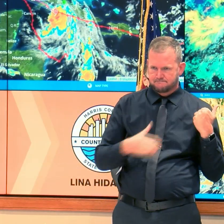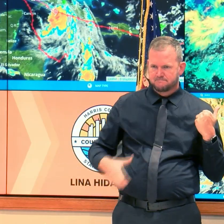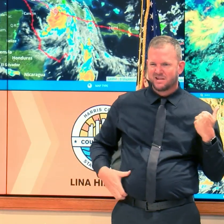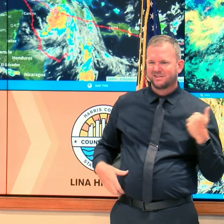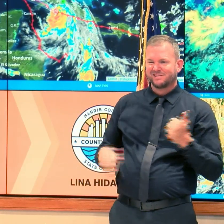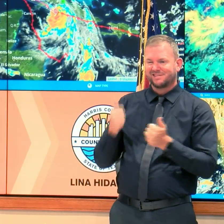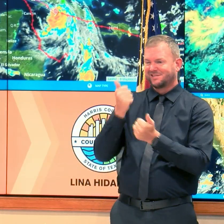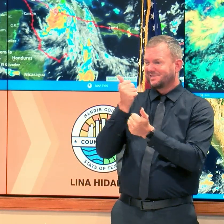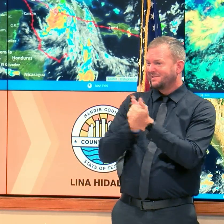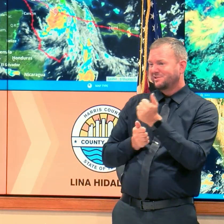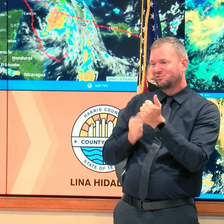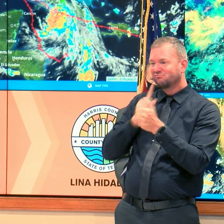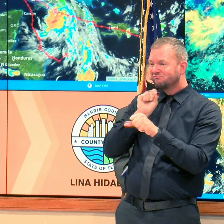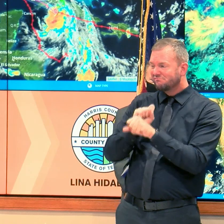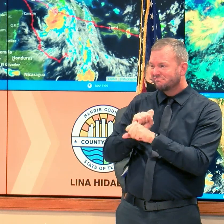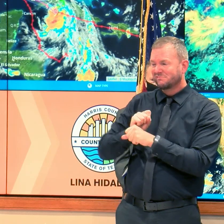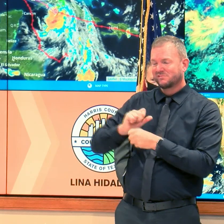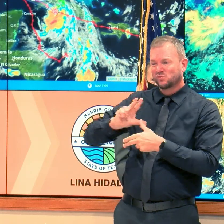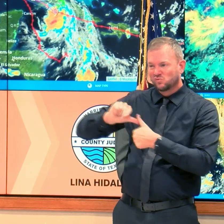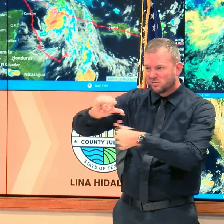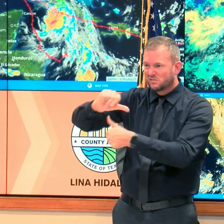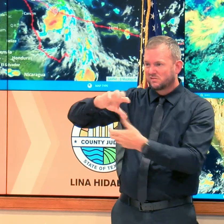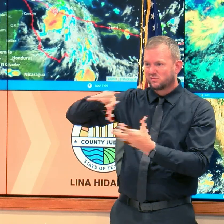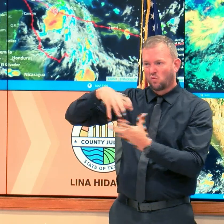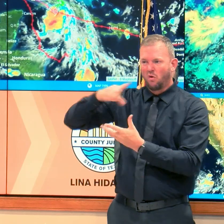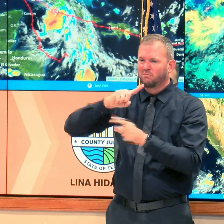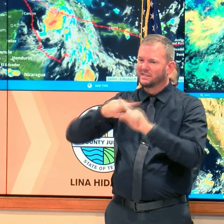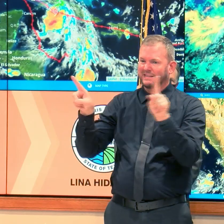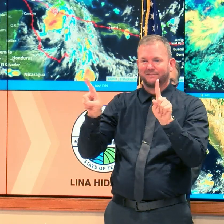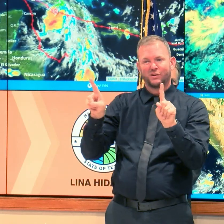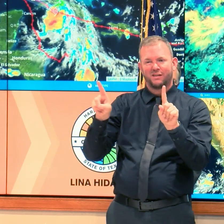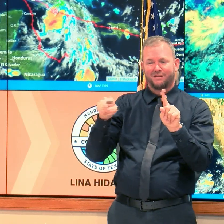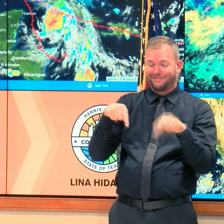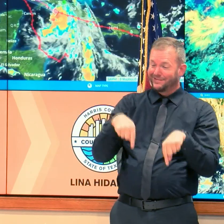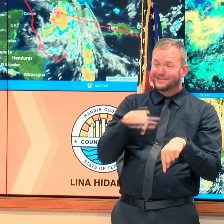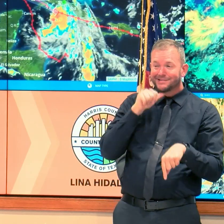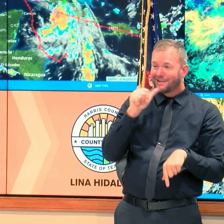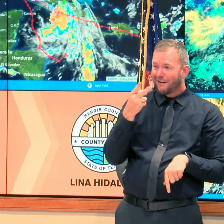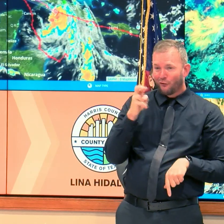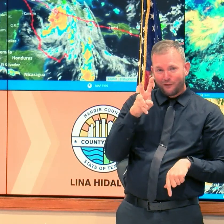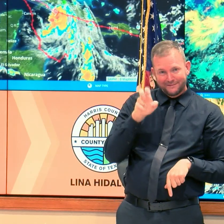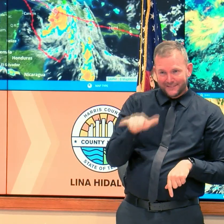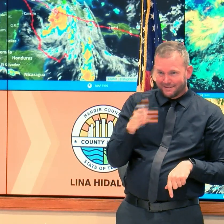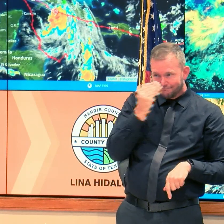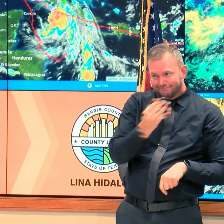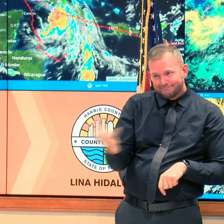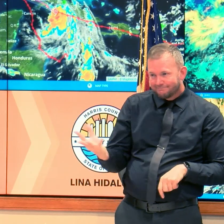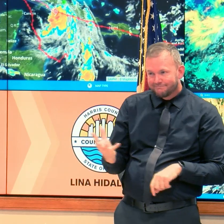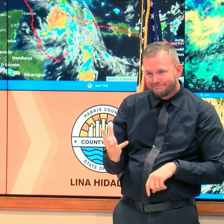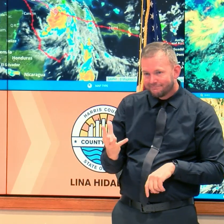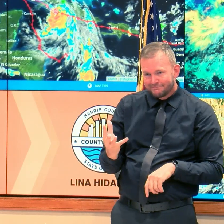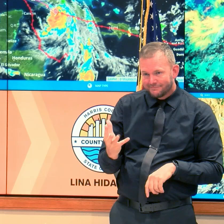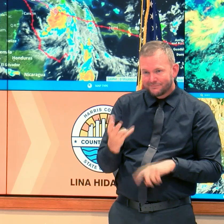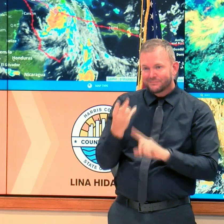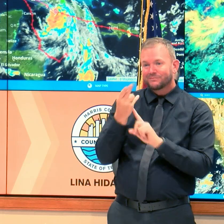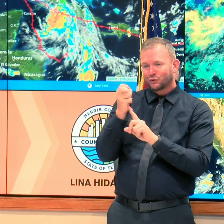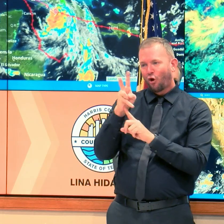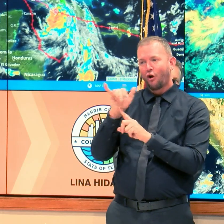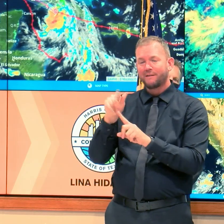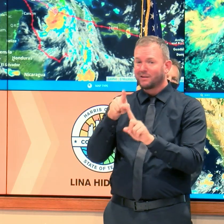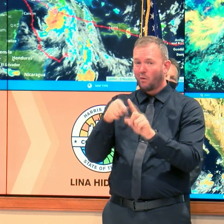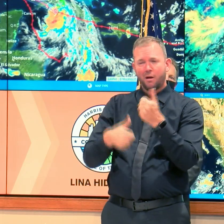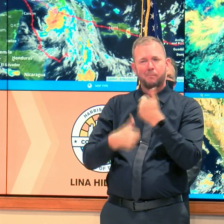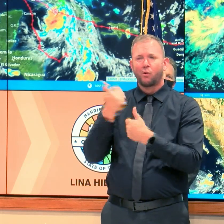this is not Harvey. This is not a Harvey event. Harvey event was primarily a rain event. This one, for